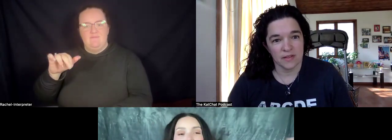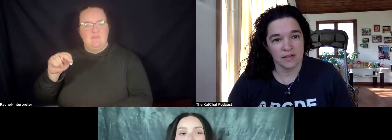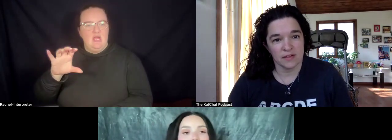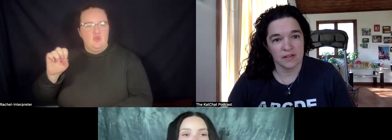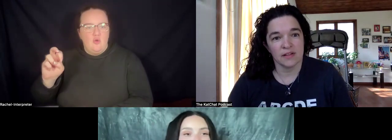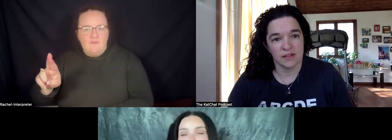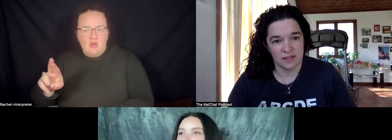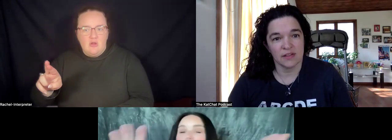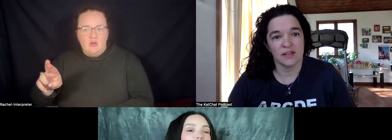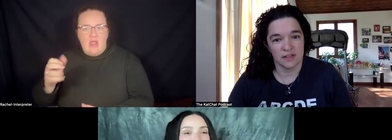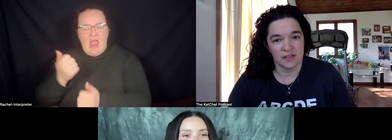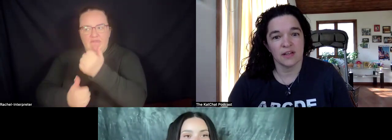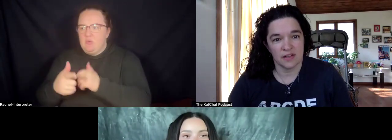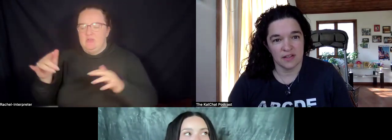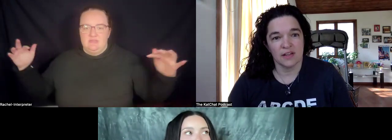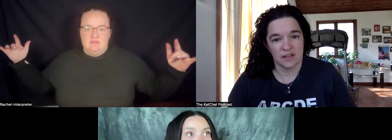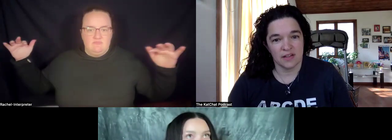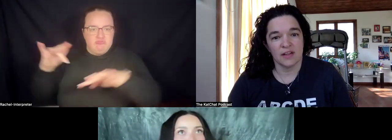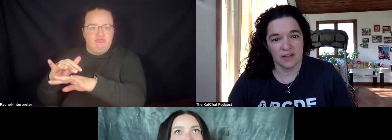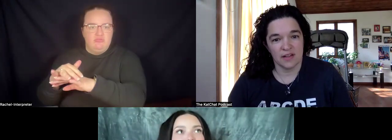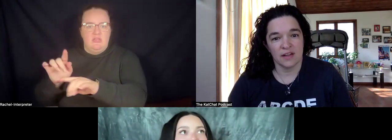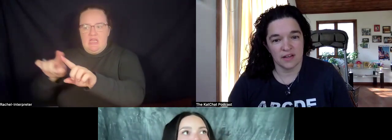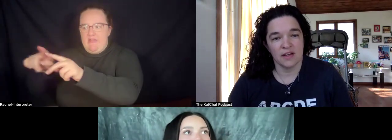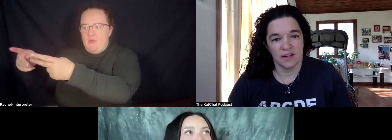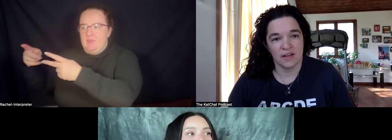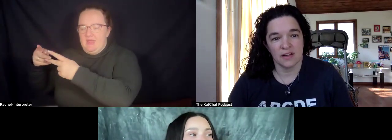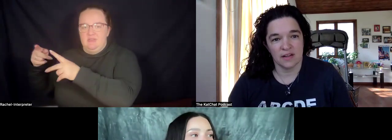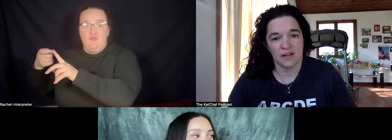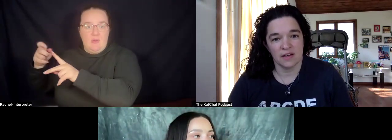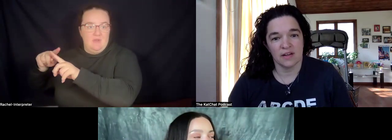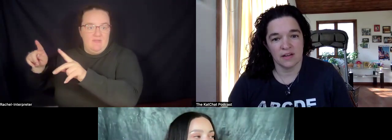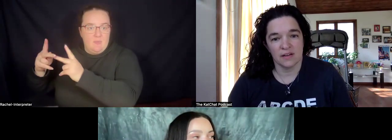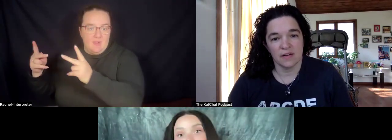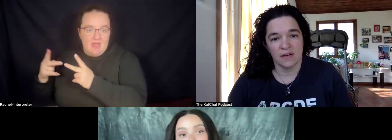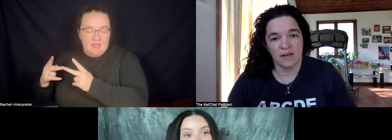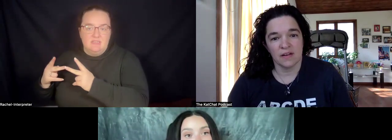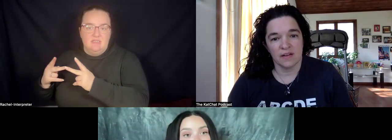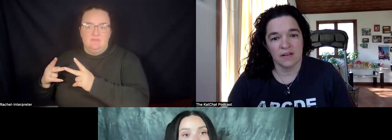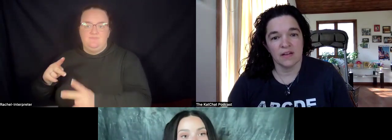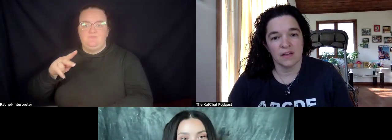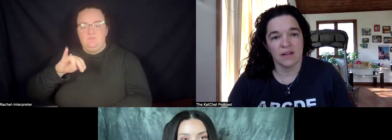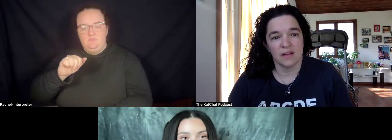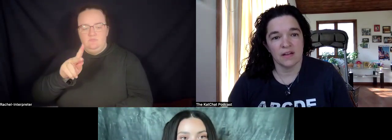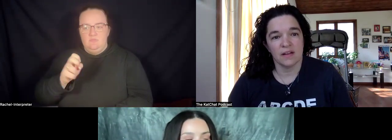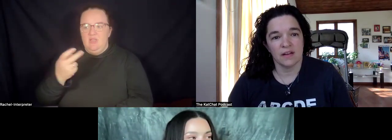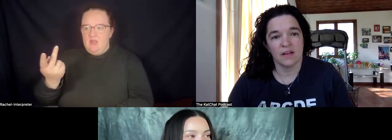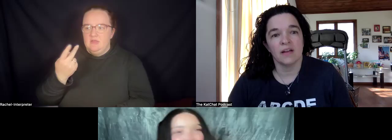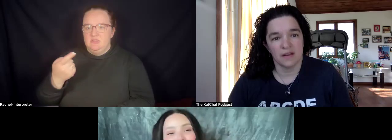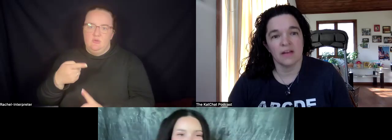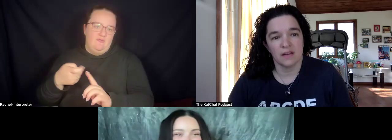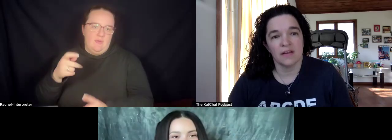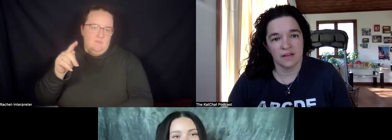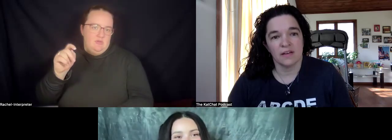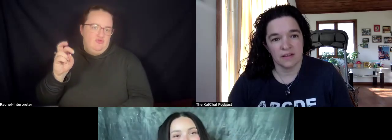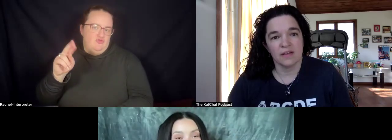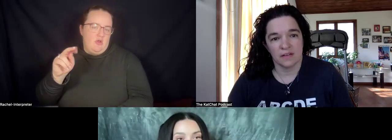we were all from all over the place. Alec was Vancouver, and Jake and I were Toronto. So we